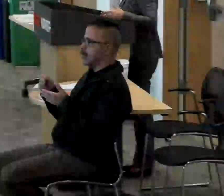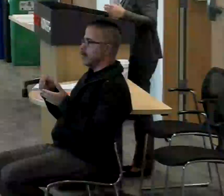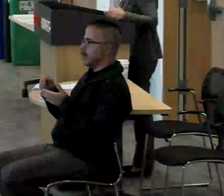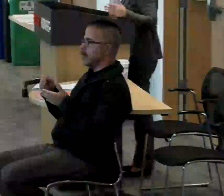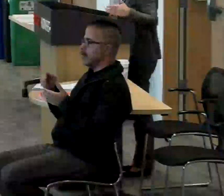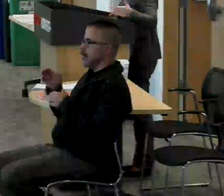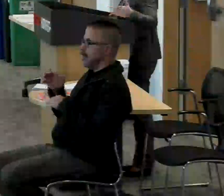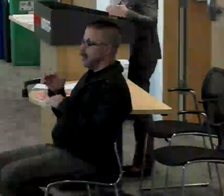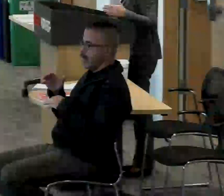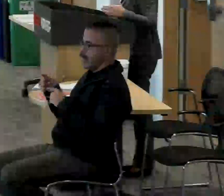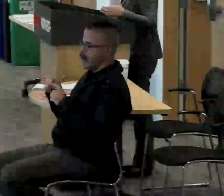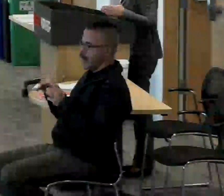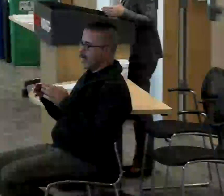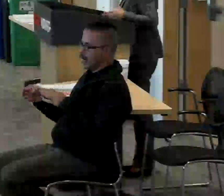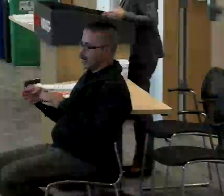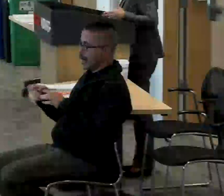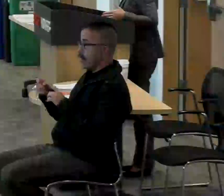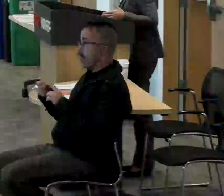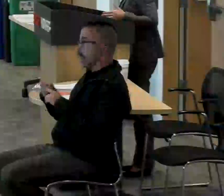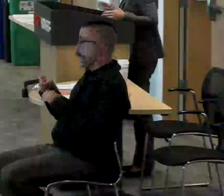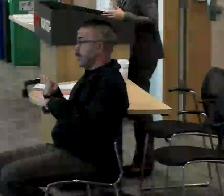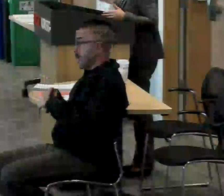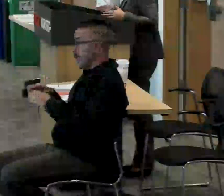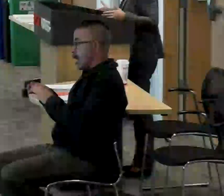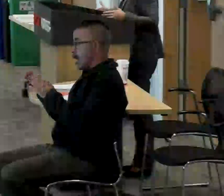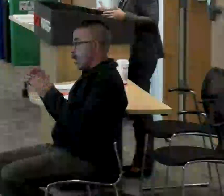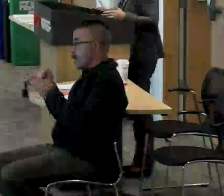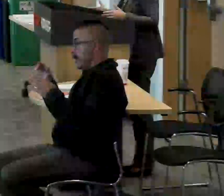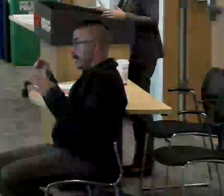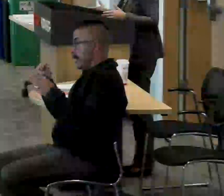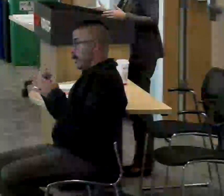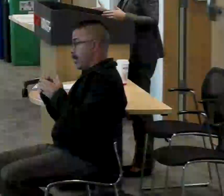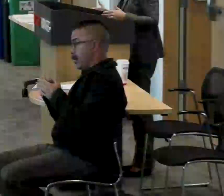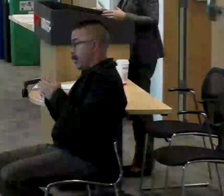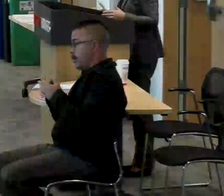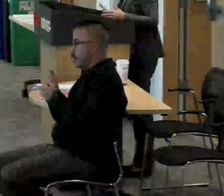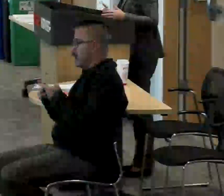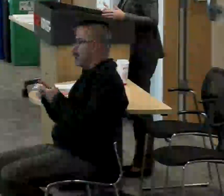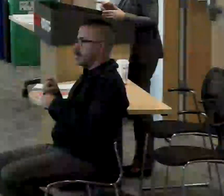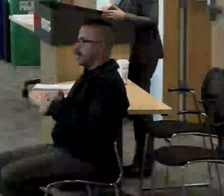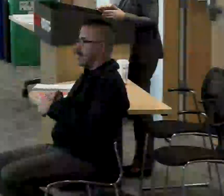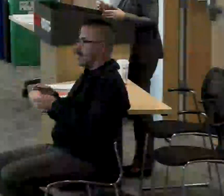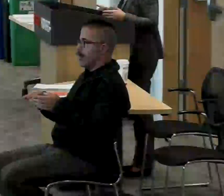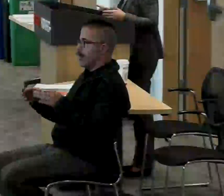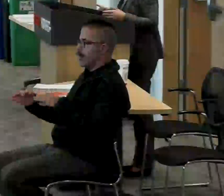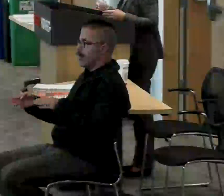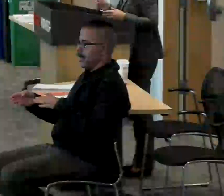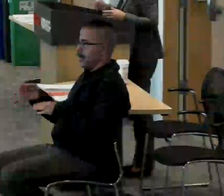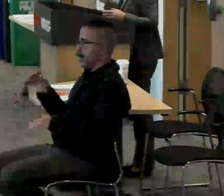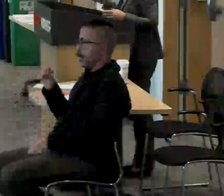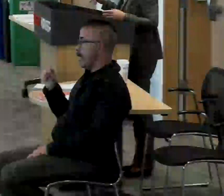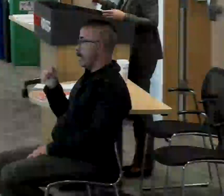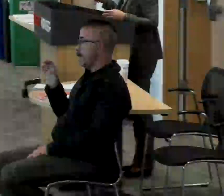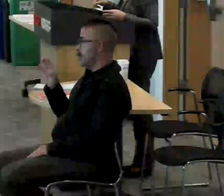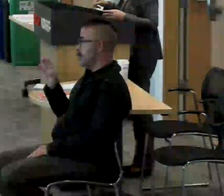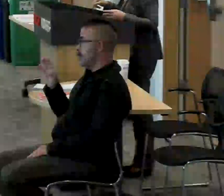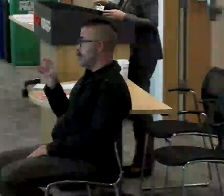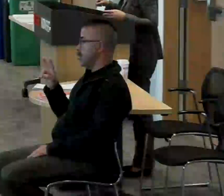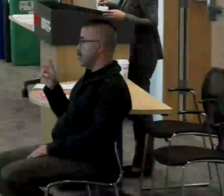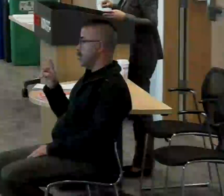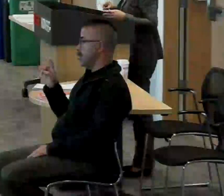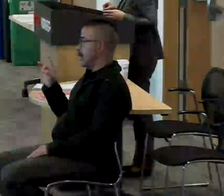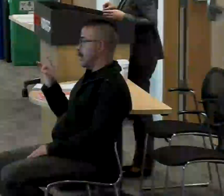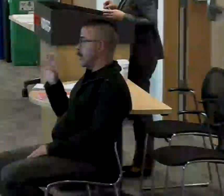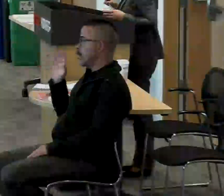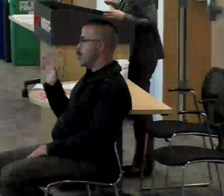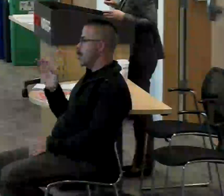their ABLE account, not before, but from the time they open their ABLE account to the time that they pass away. SB 218 will stop the state of California